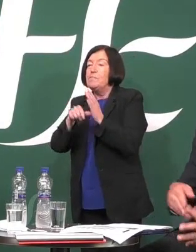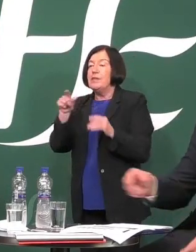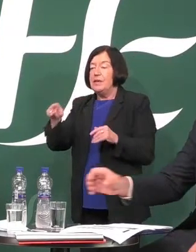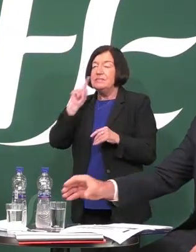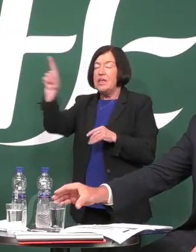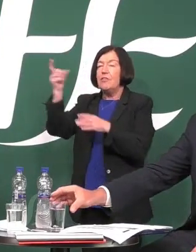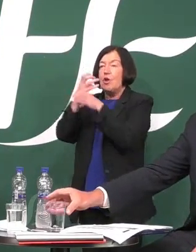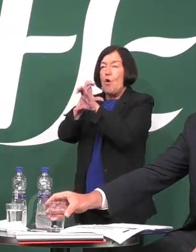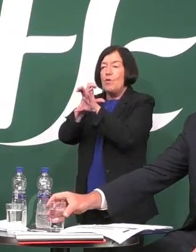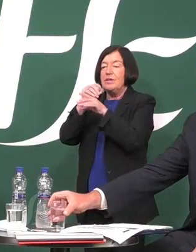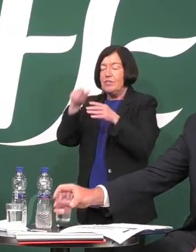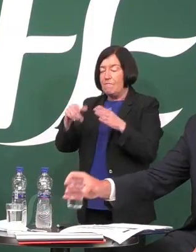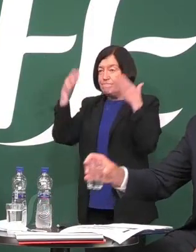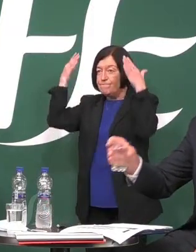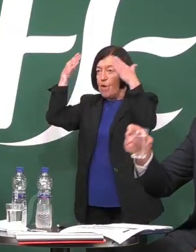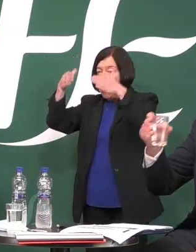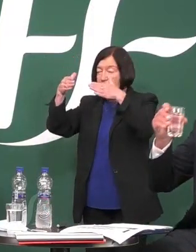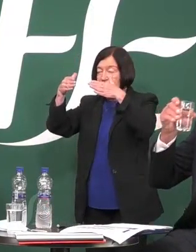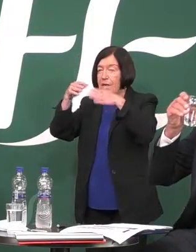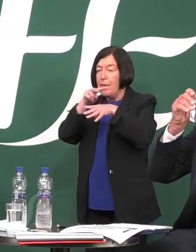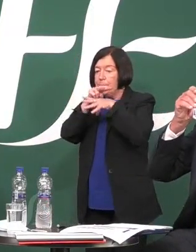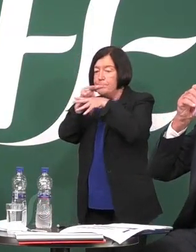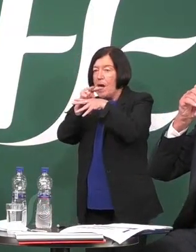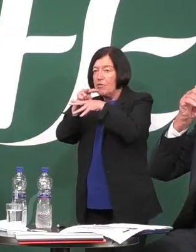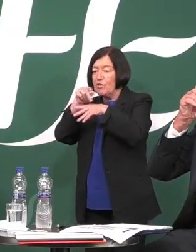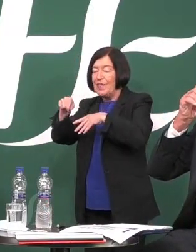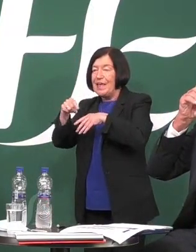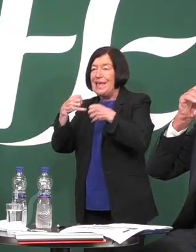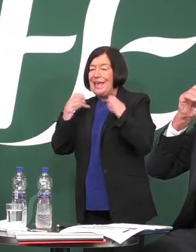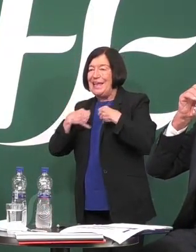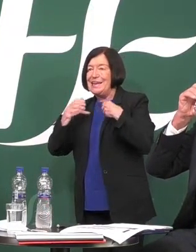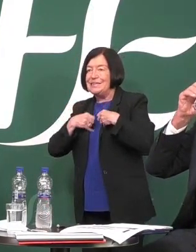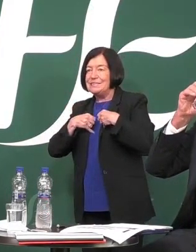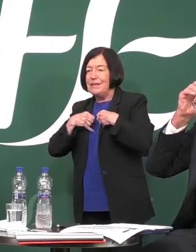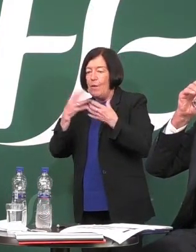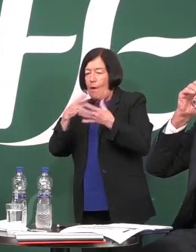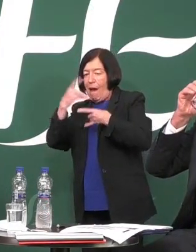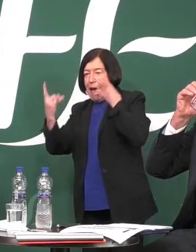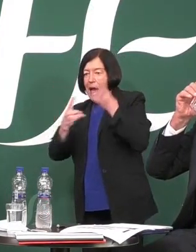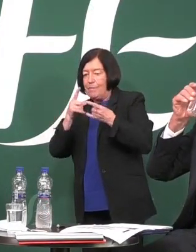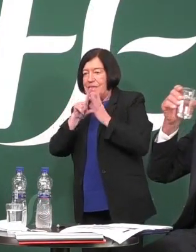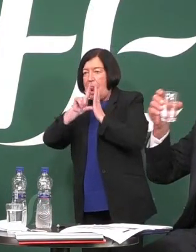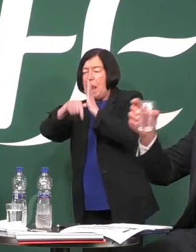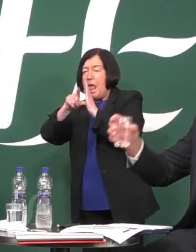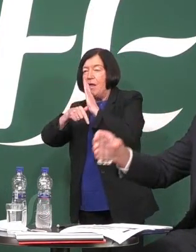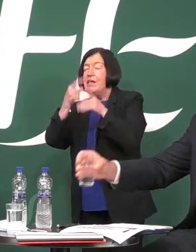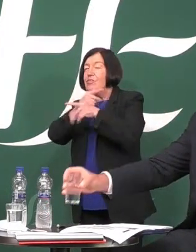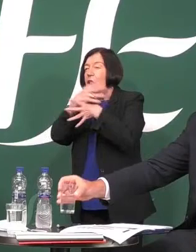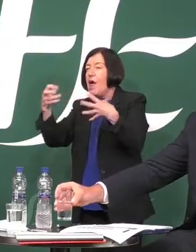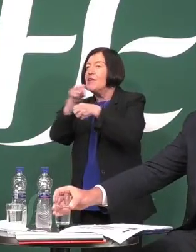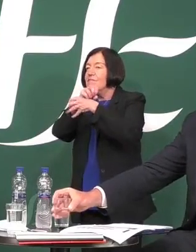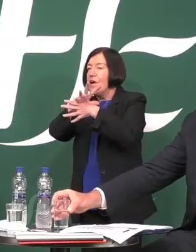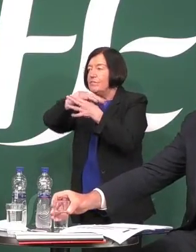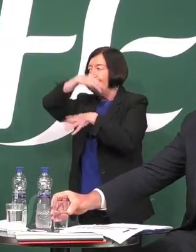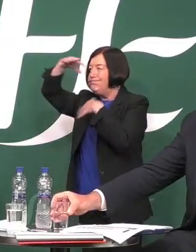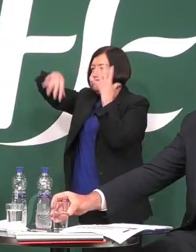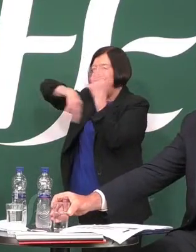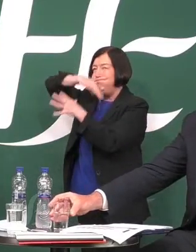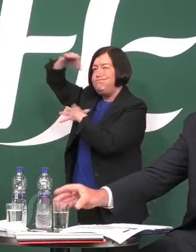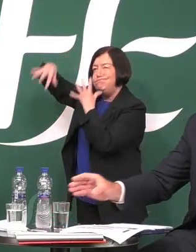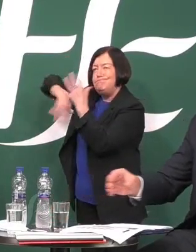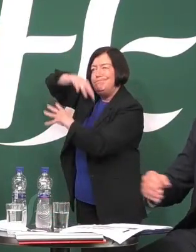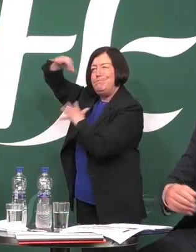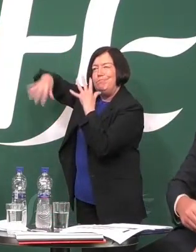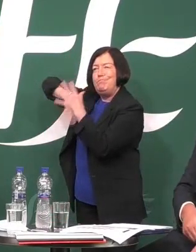the focus is increasingly on monitoring the disease and the harm. There are lots of viruses that circulate and